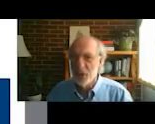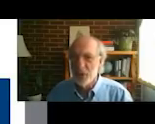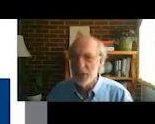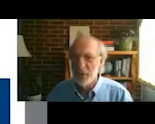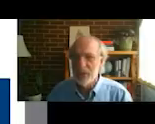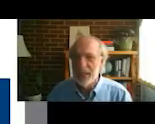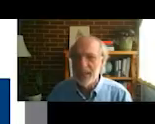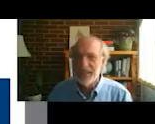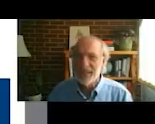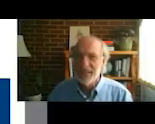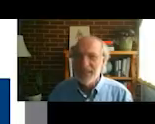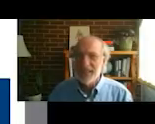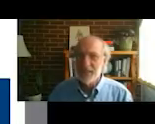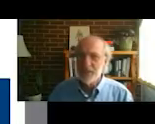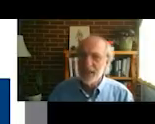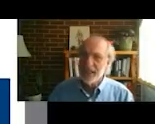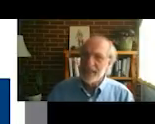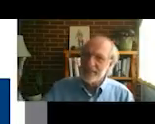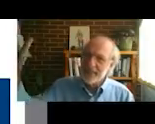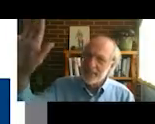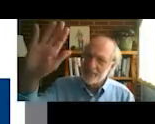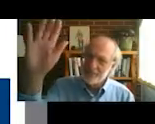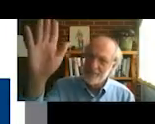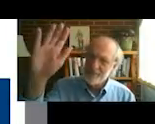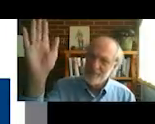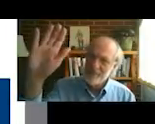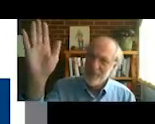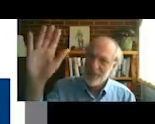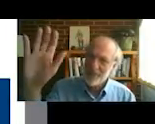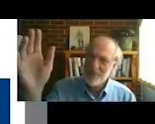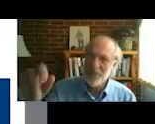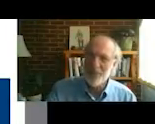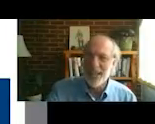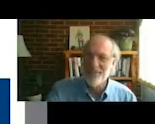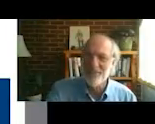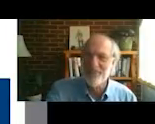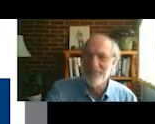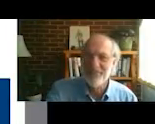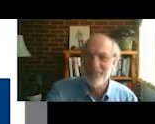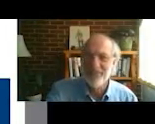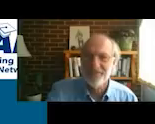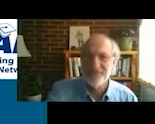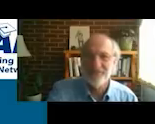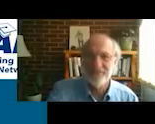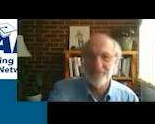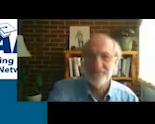drills we've had. And with that, I say, bye-bye.